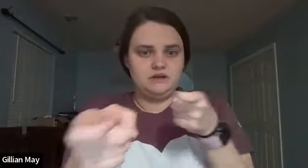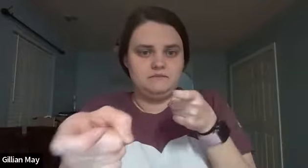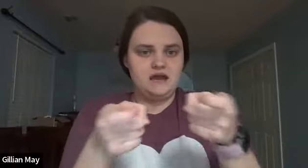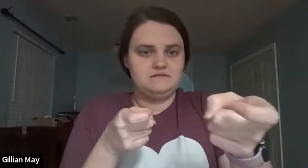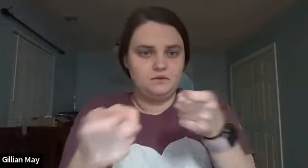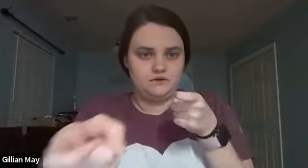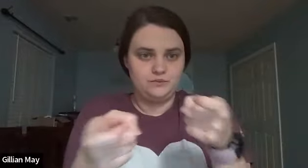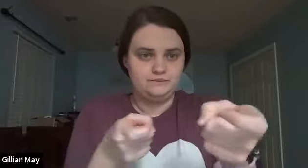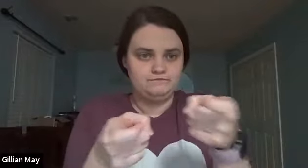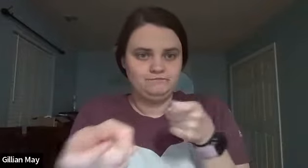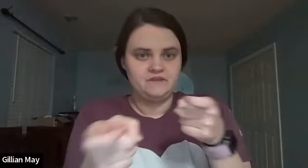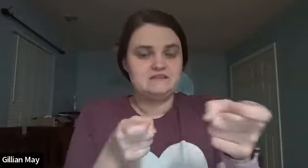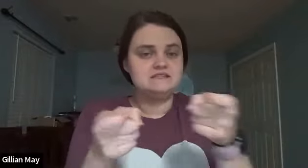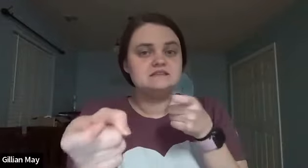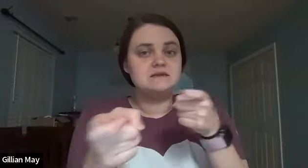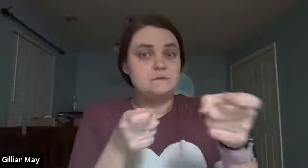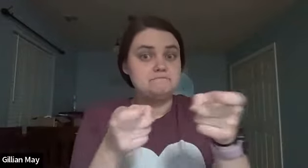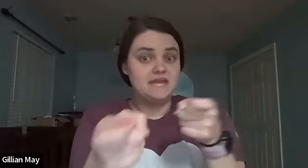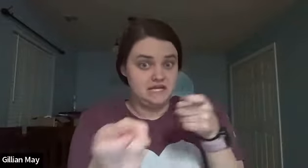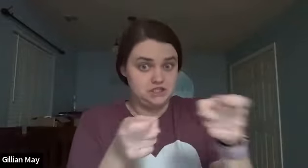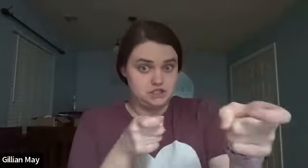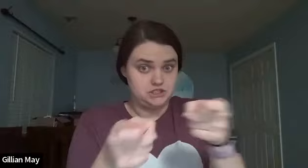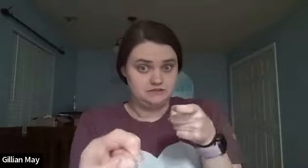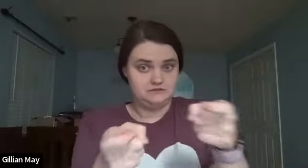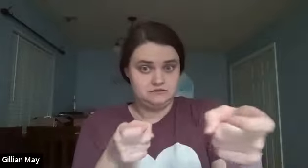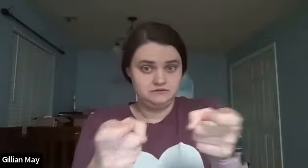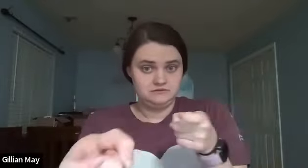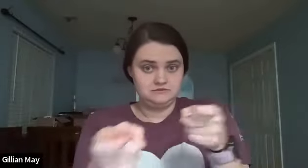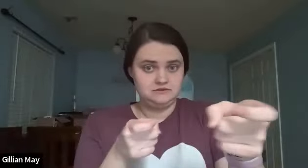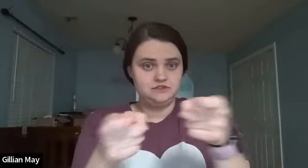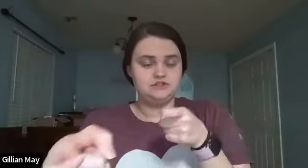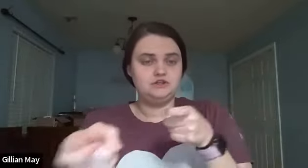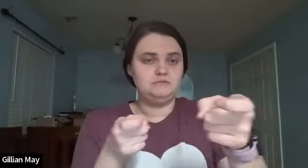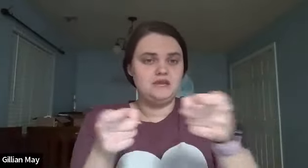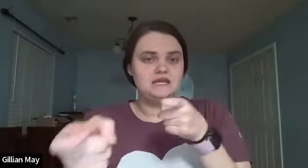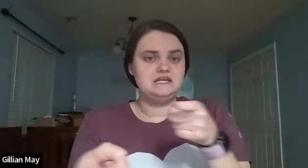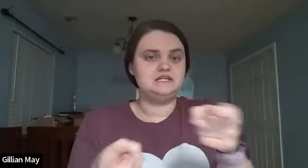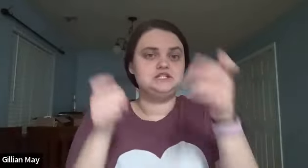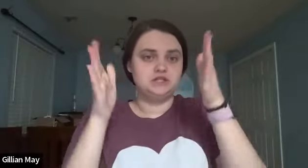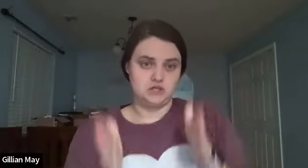them back and forth. And this is a sign for manage. So you do manage